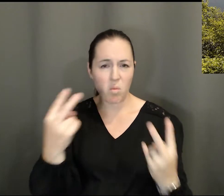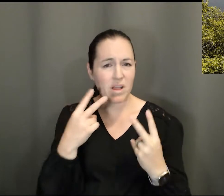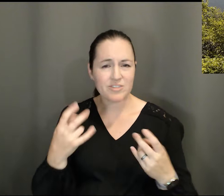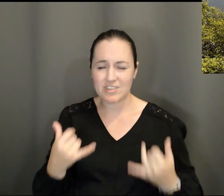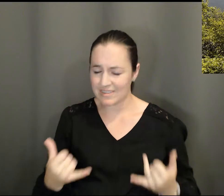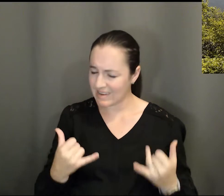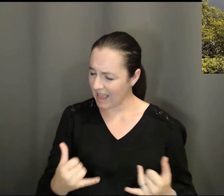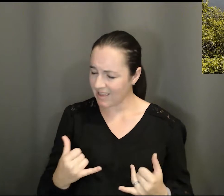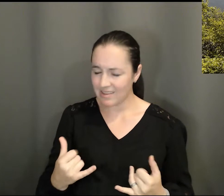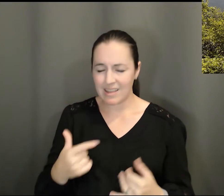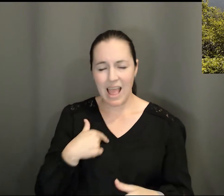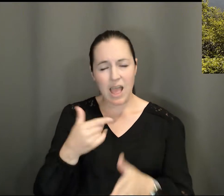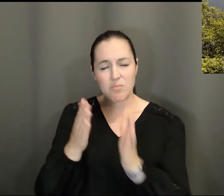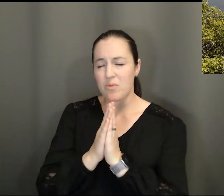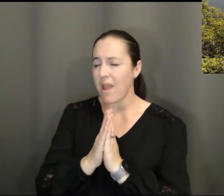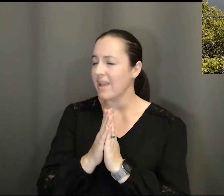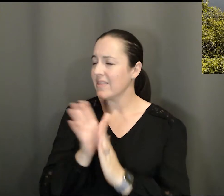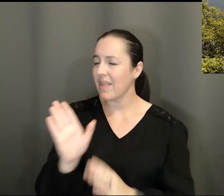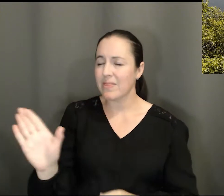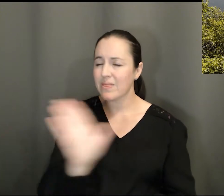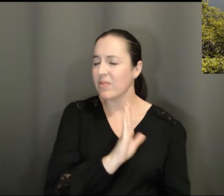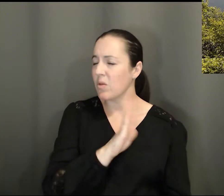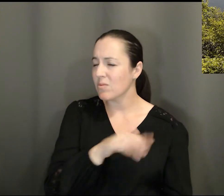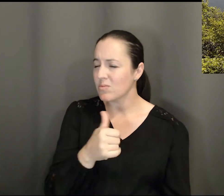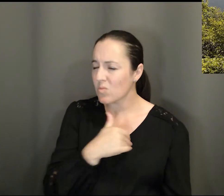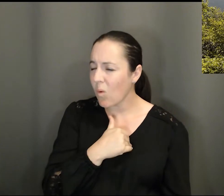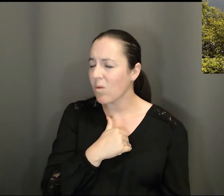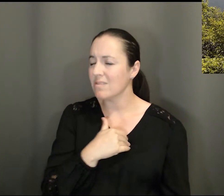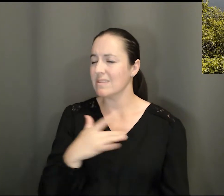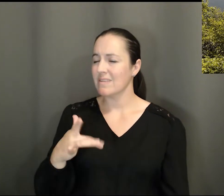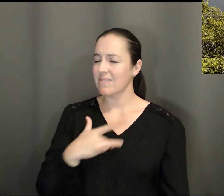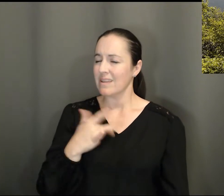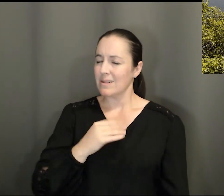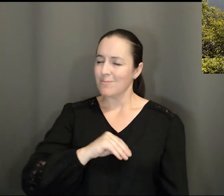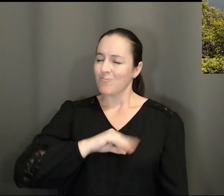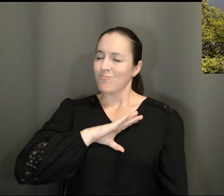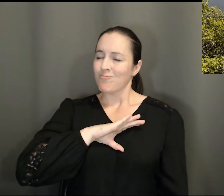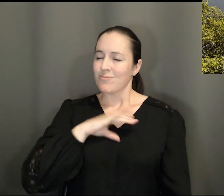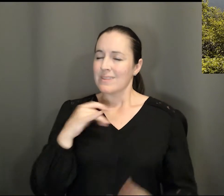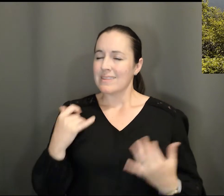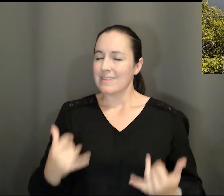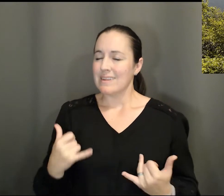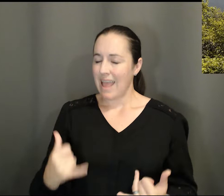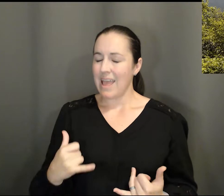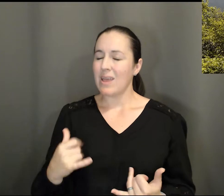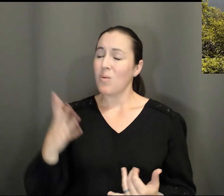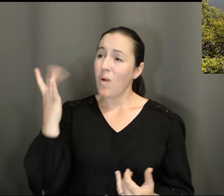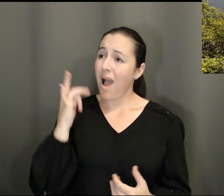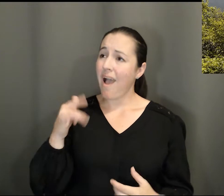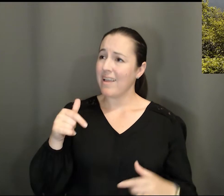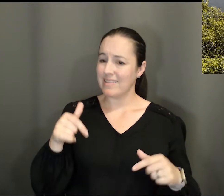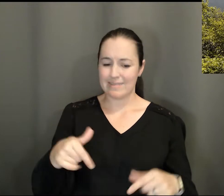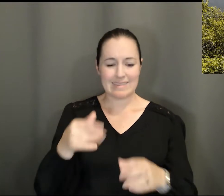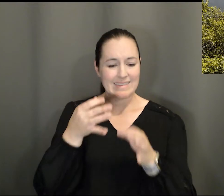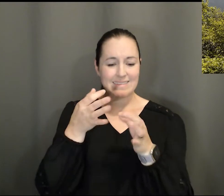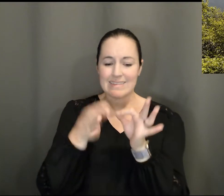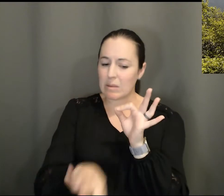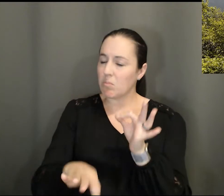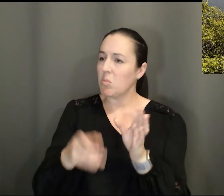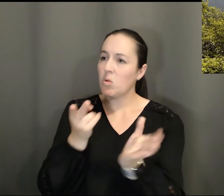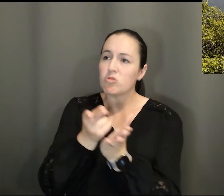be lifted up and encouraged by these powerful, beautiful, but very simple truths today, that you really